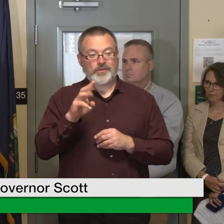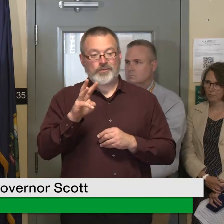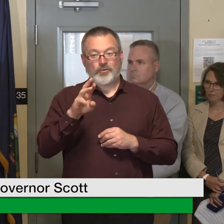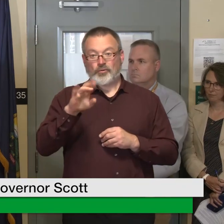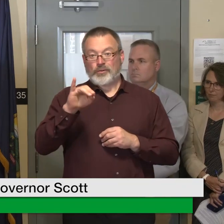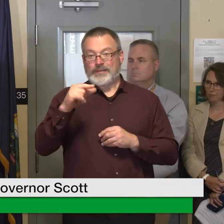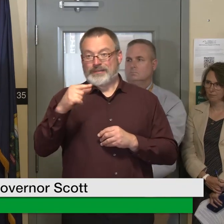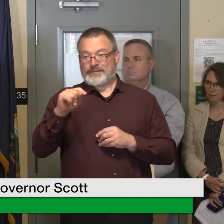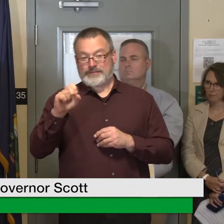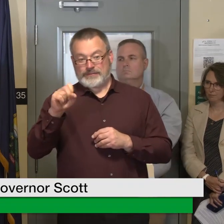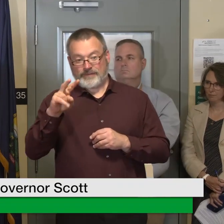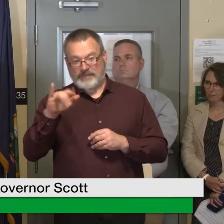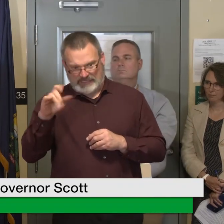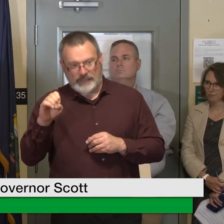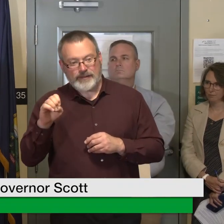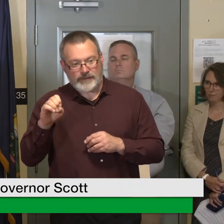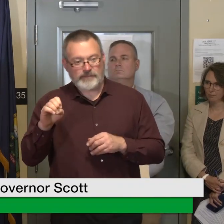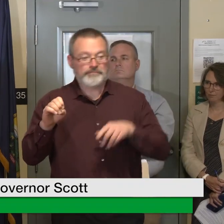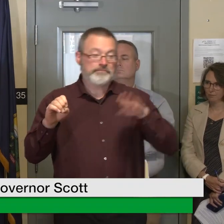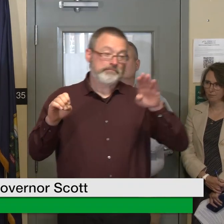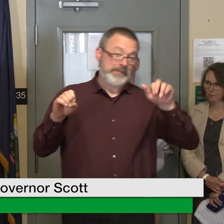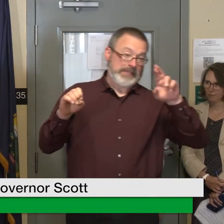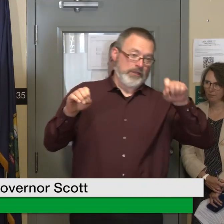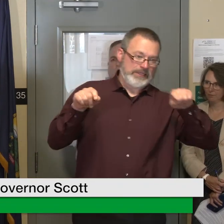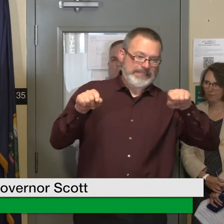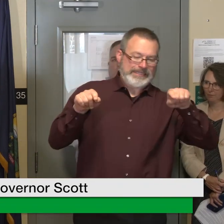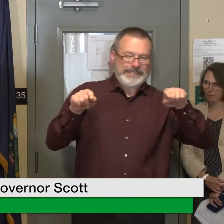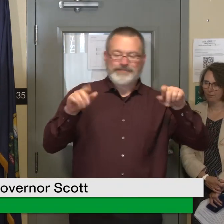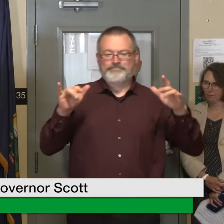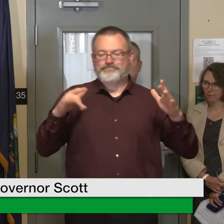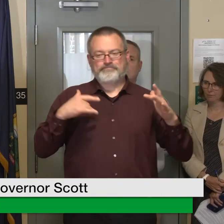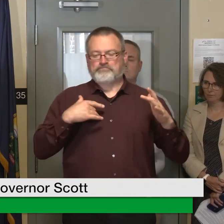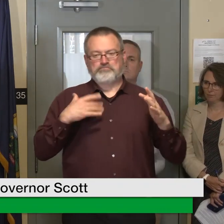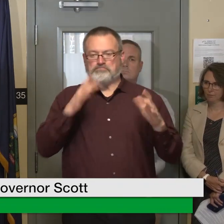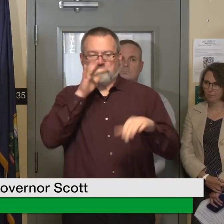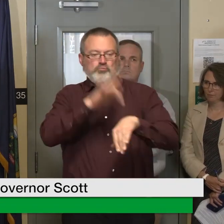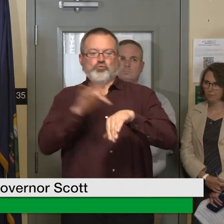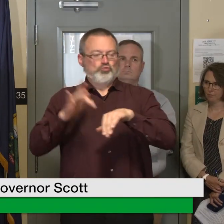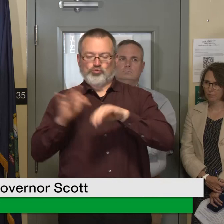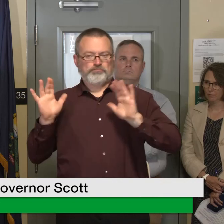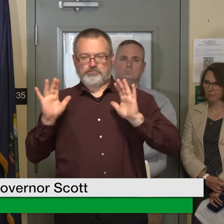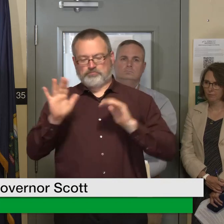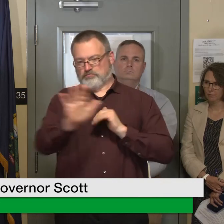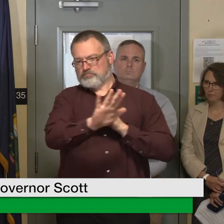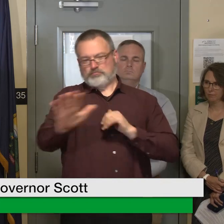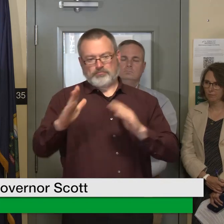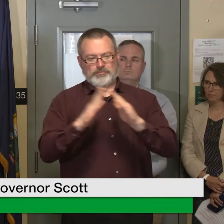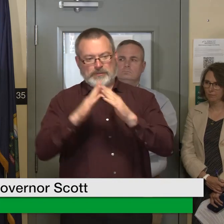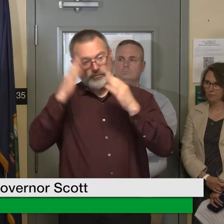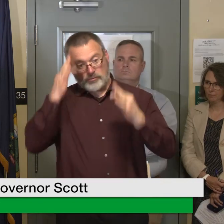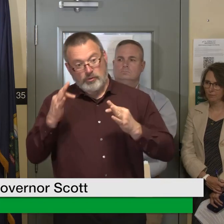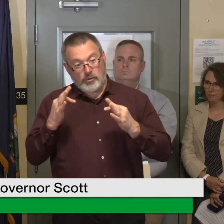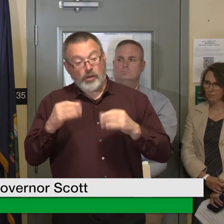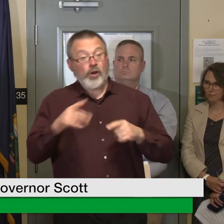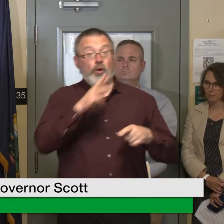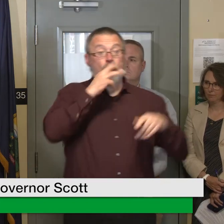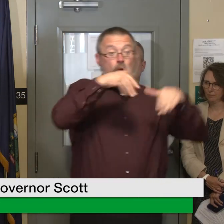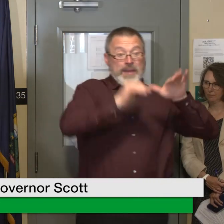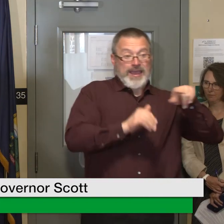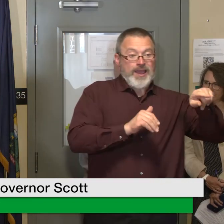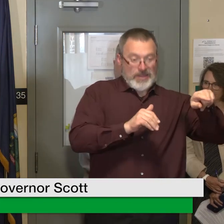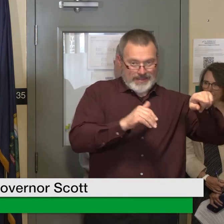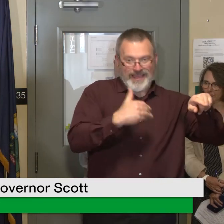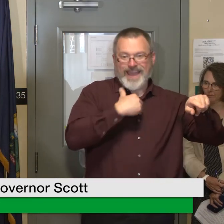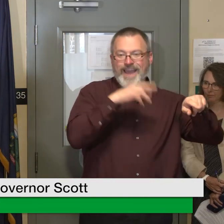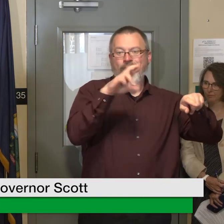are passive, meaning we have no operational control over those facilities. The Waterbury Reservoir has a very